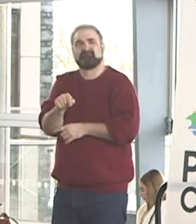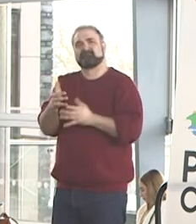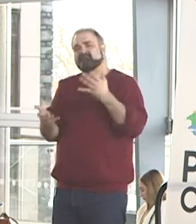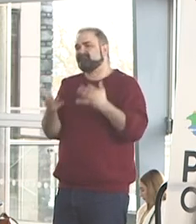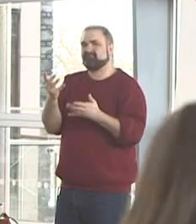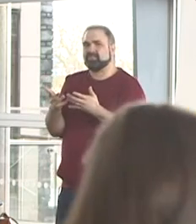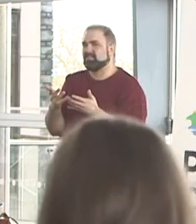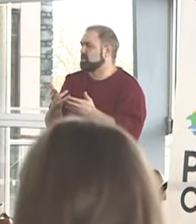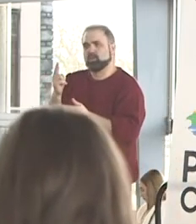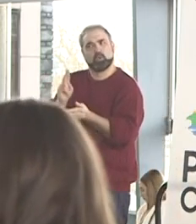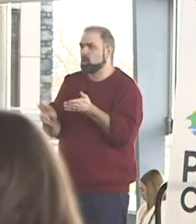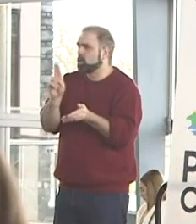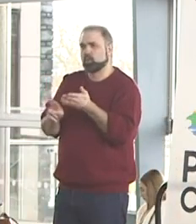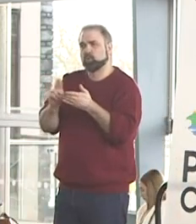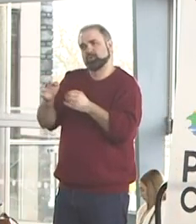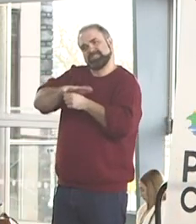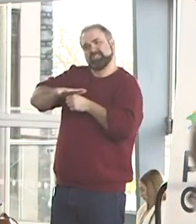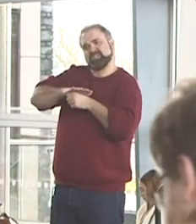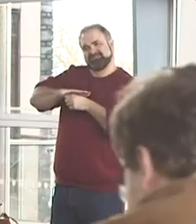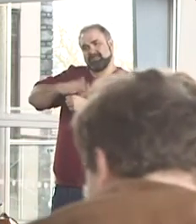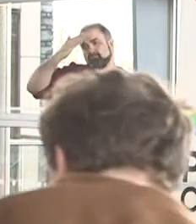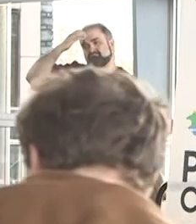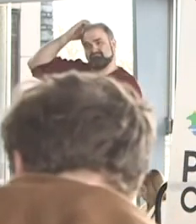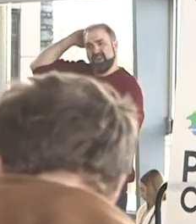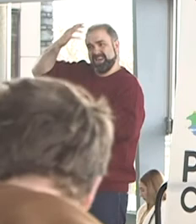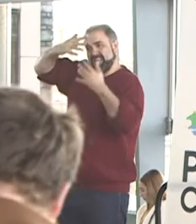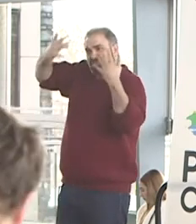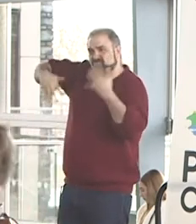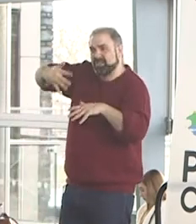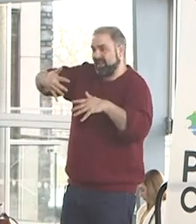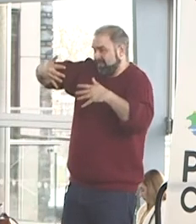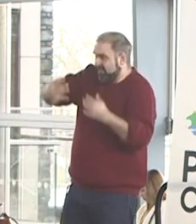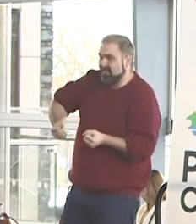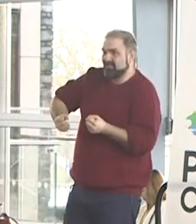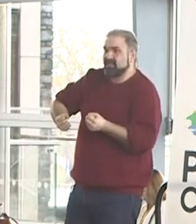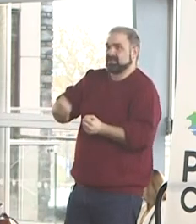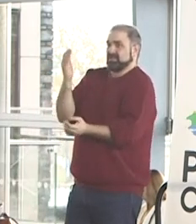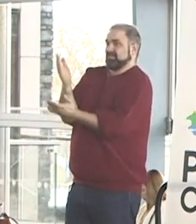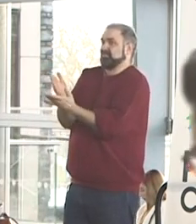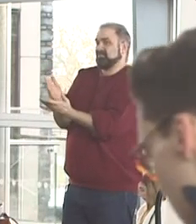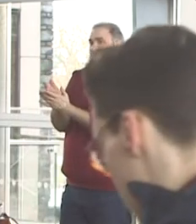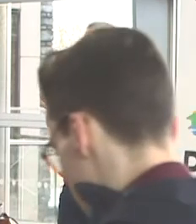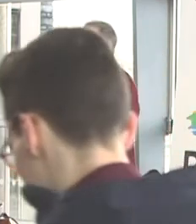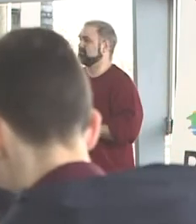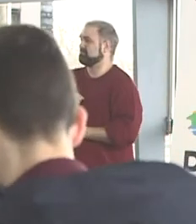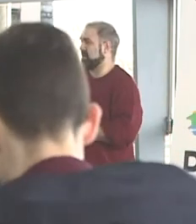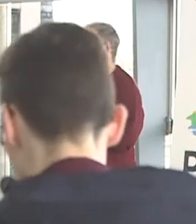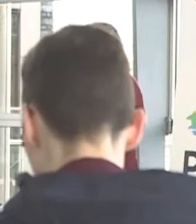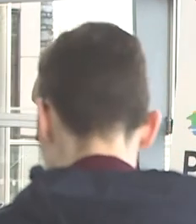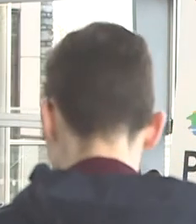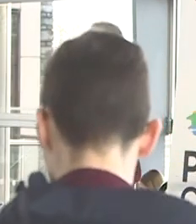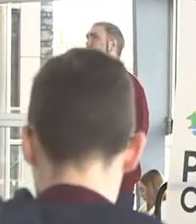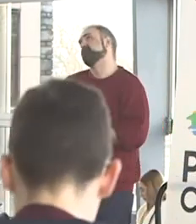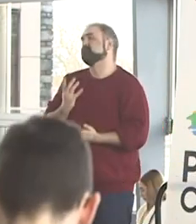very unusual condition that's difficult to explain. Brain injury is always different, anyone who experiences it. And basically, it left my dear mum very